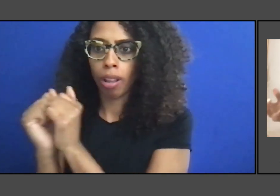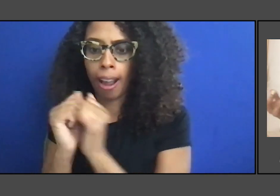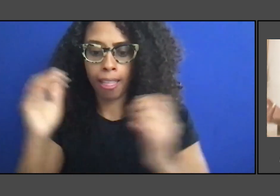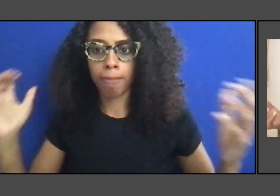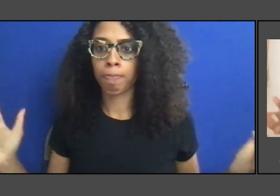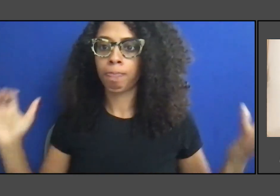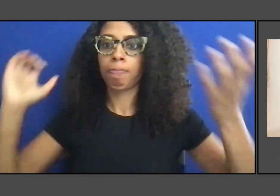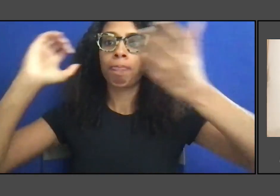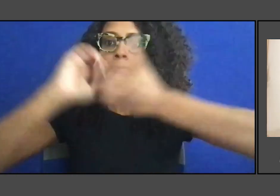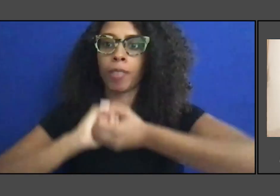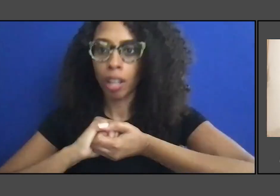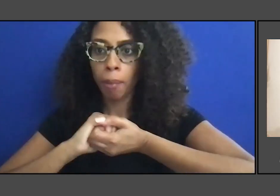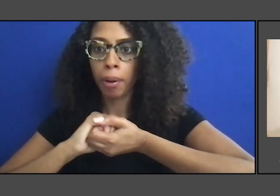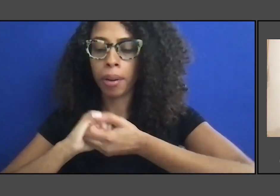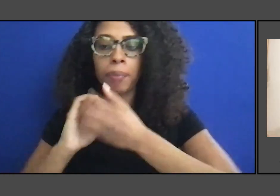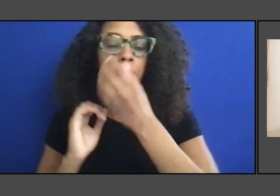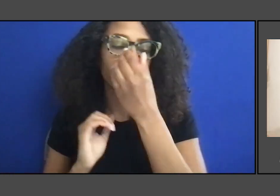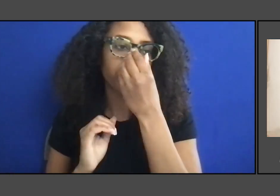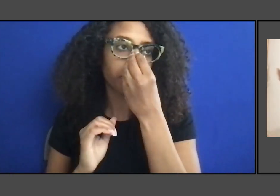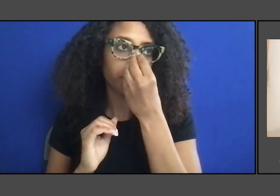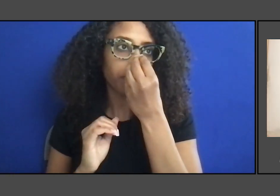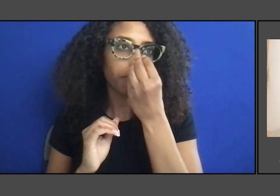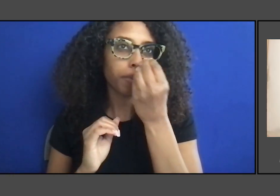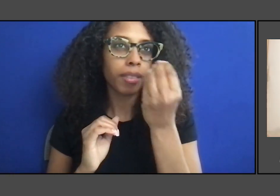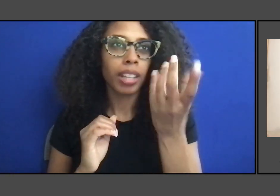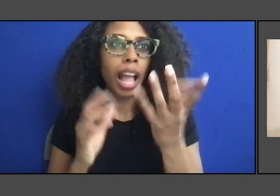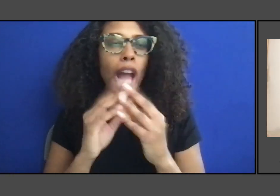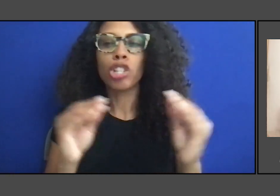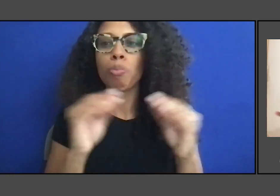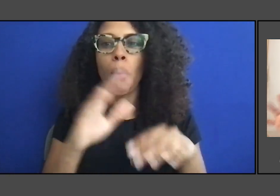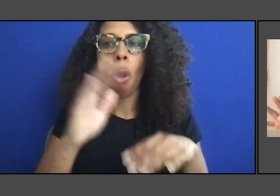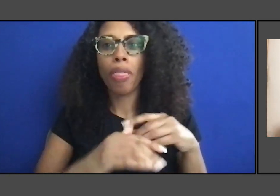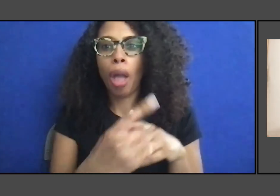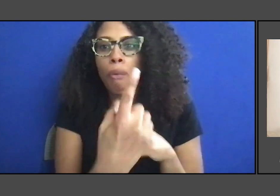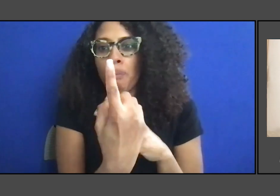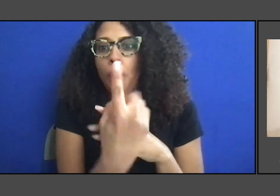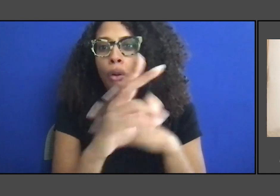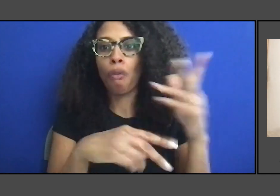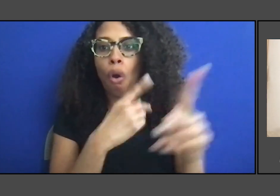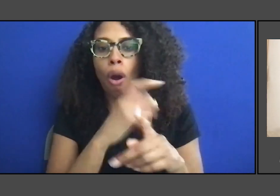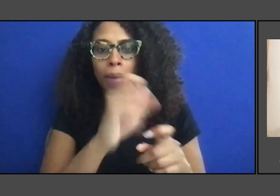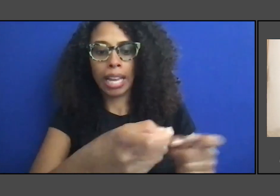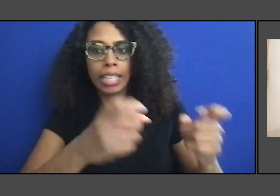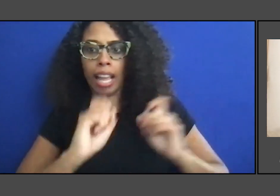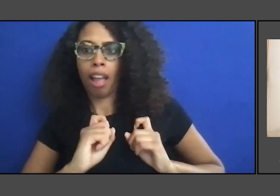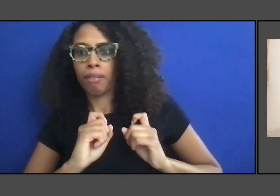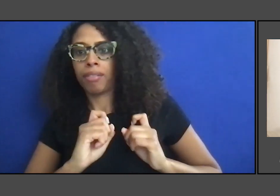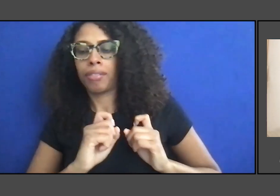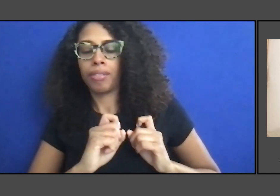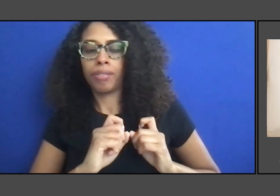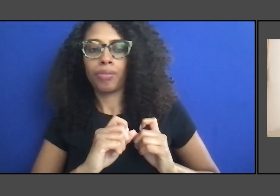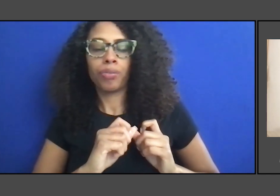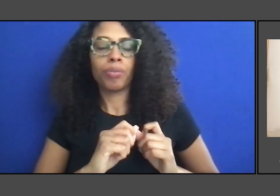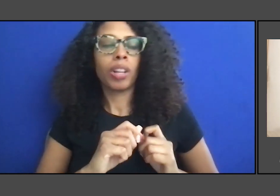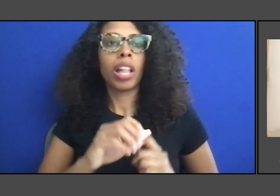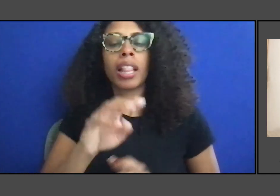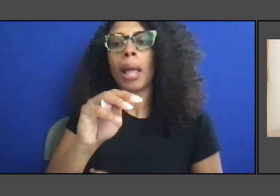than any one form can give us. I mean, the Micheline and Terri Lyne was just incredible.